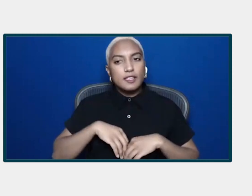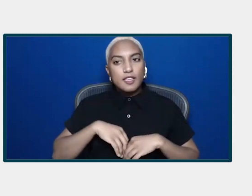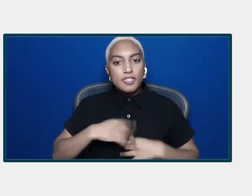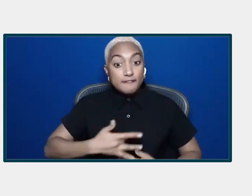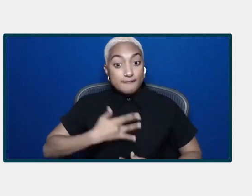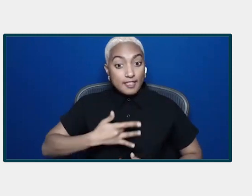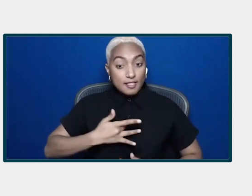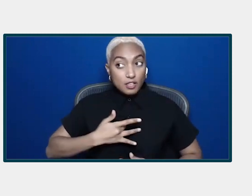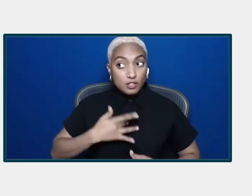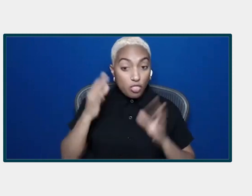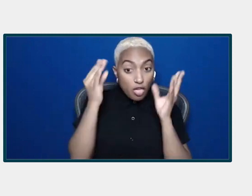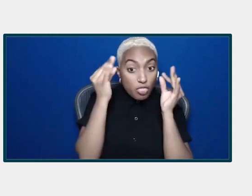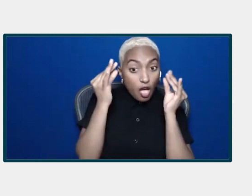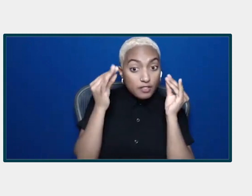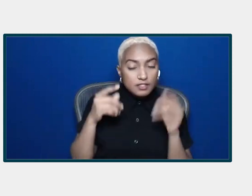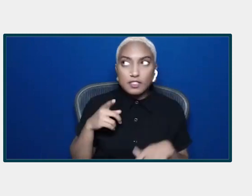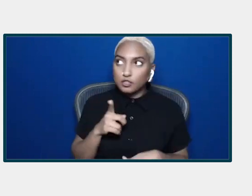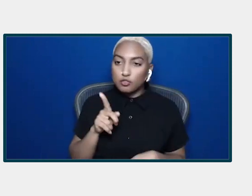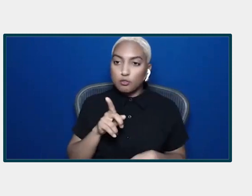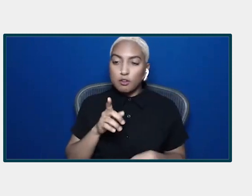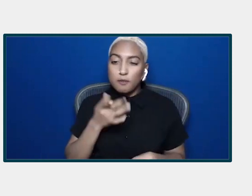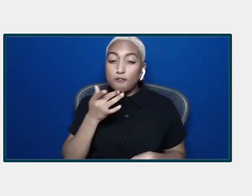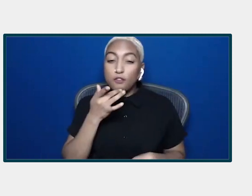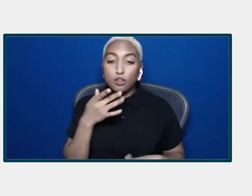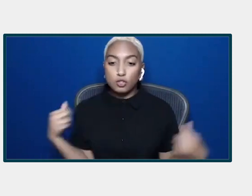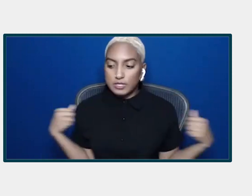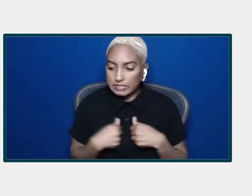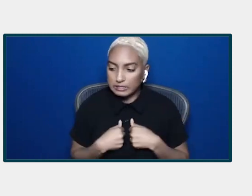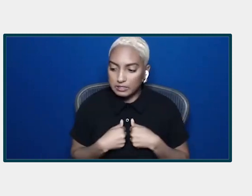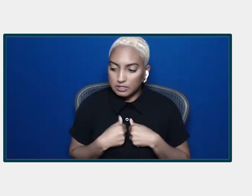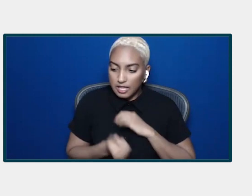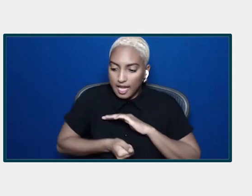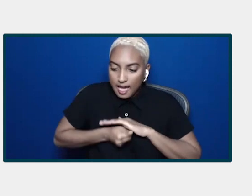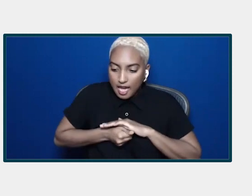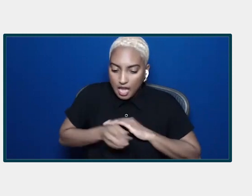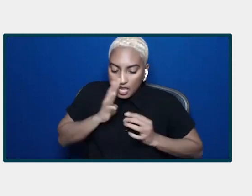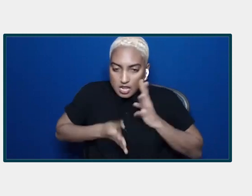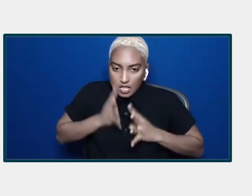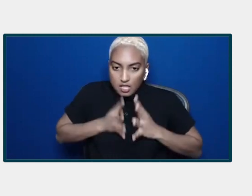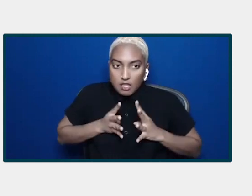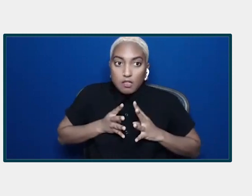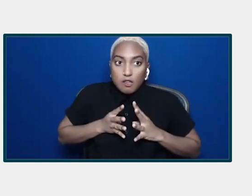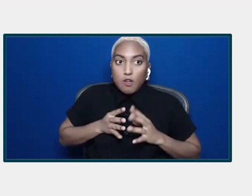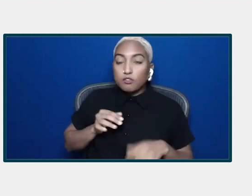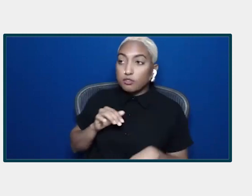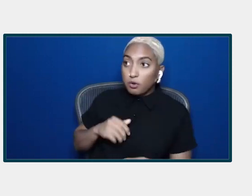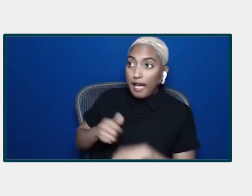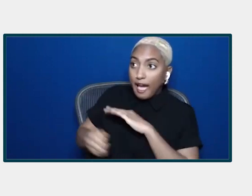And we need that darkness. And I need you to contemplate that darkness within you.